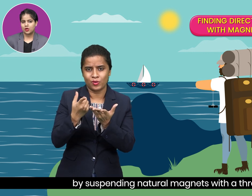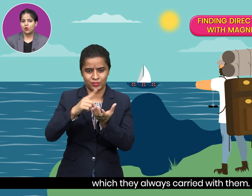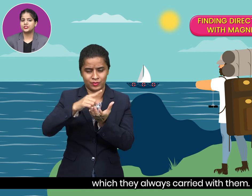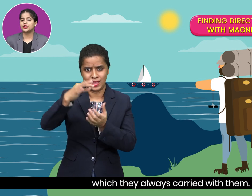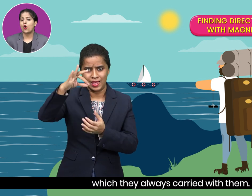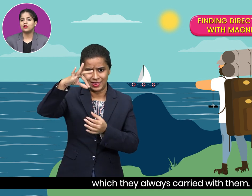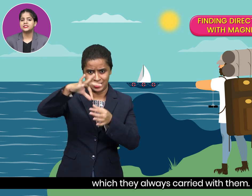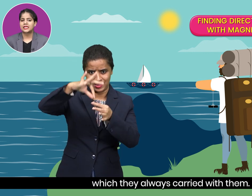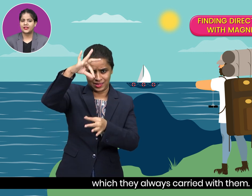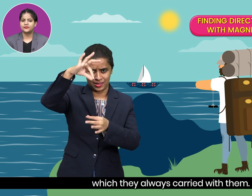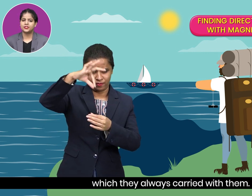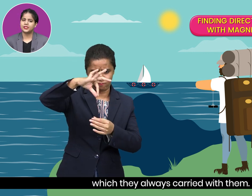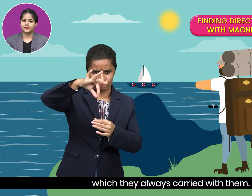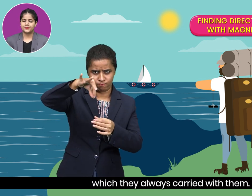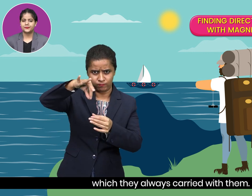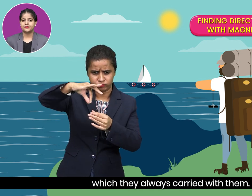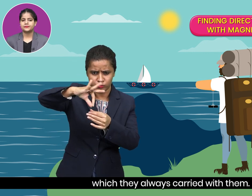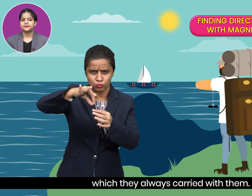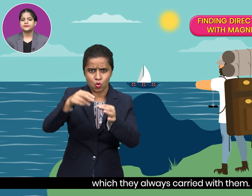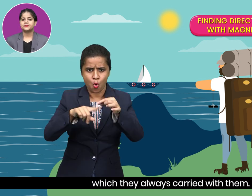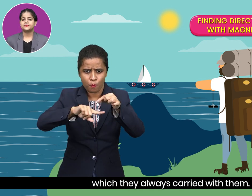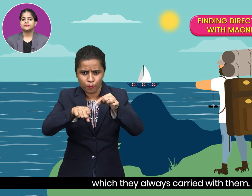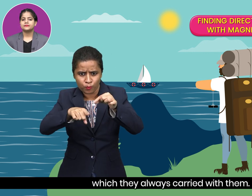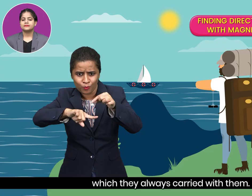thread, which they always carried with them.